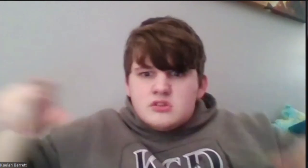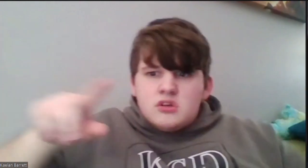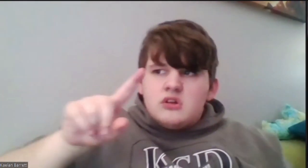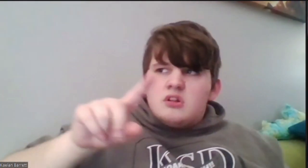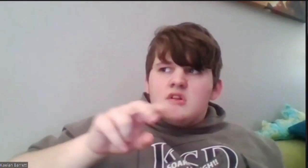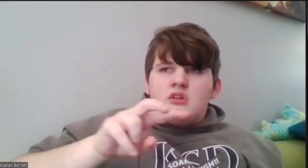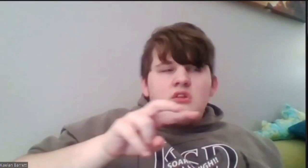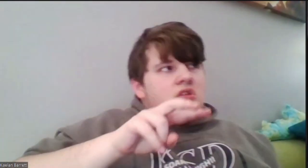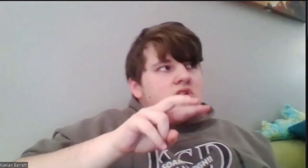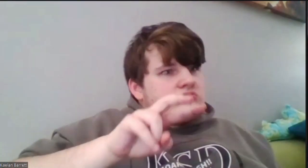He sees a graveyard.